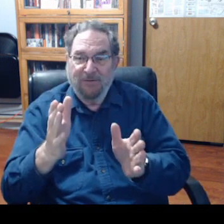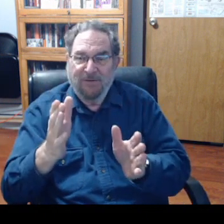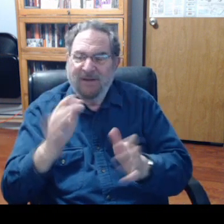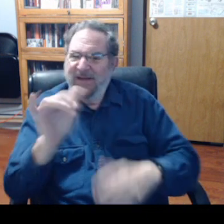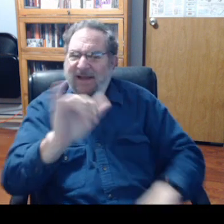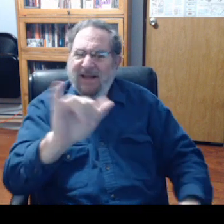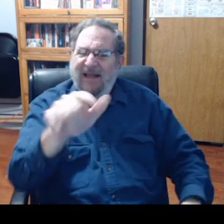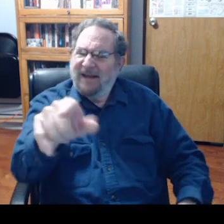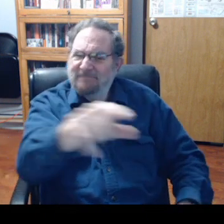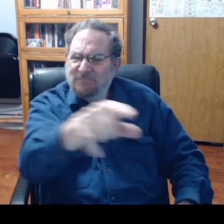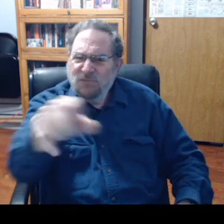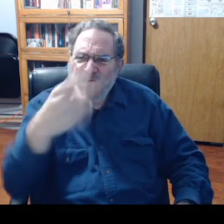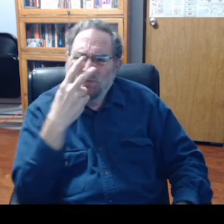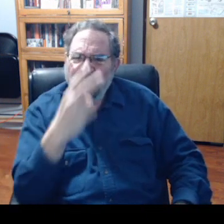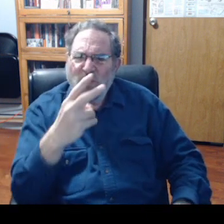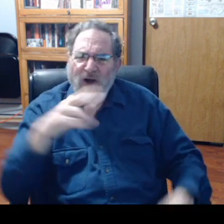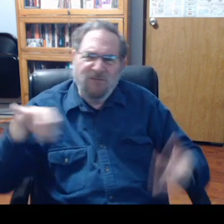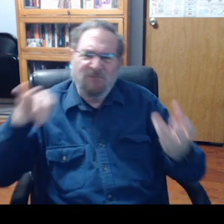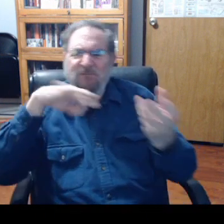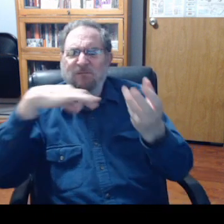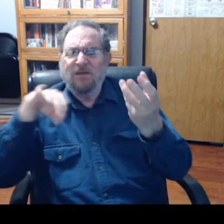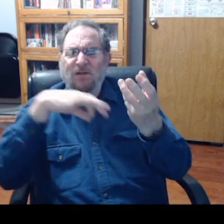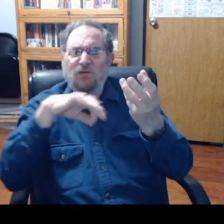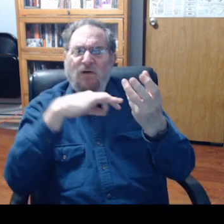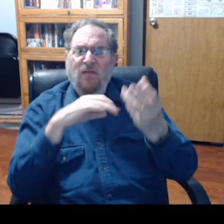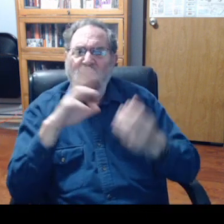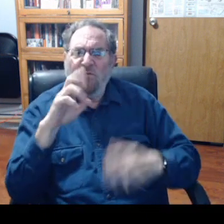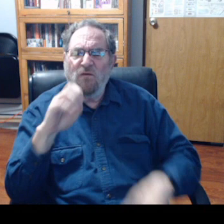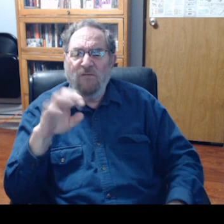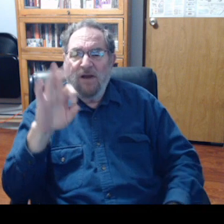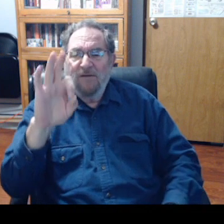matchmaker. Like what?